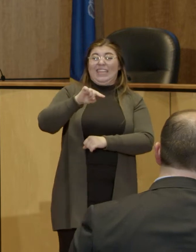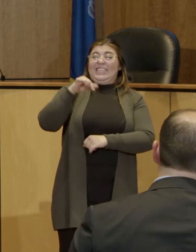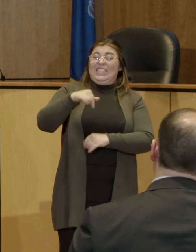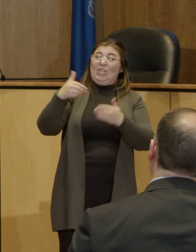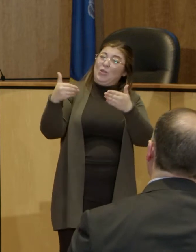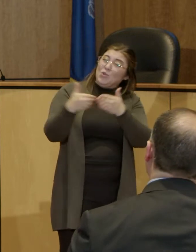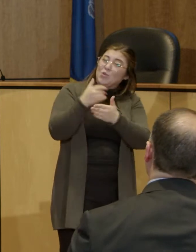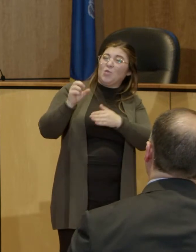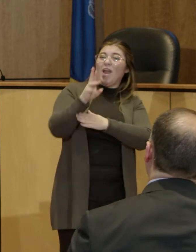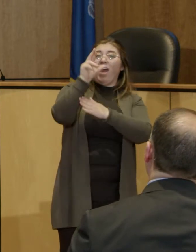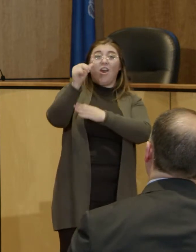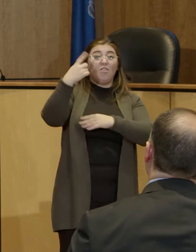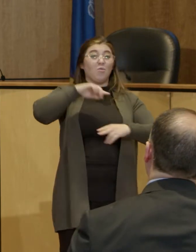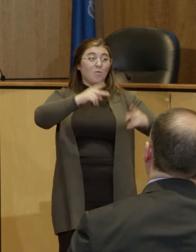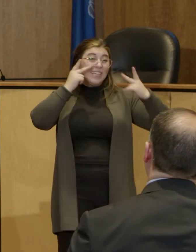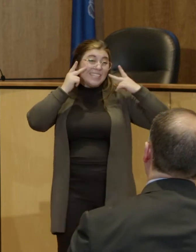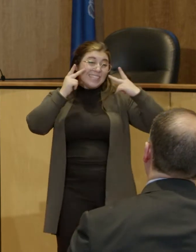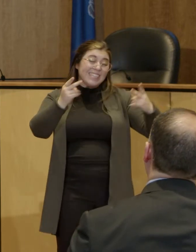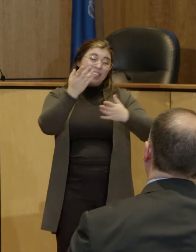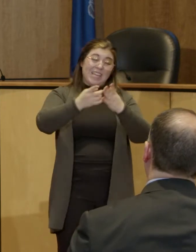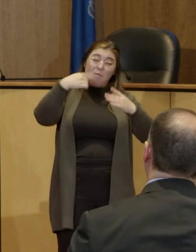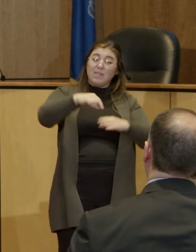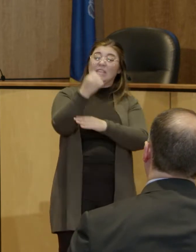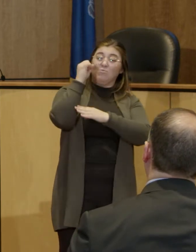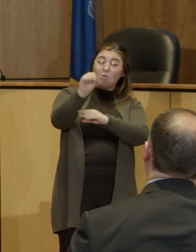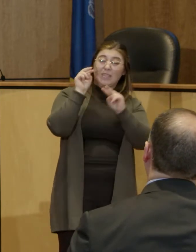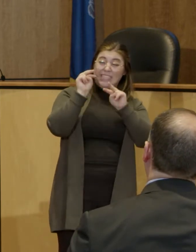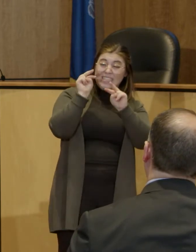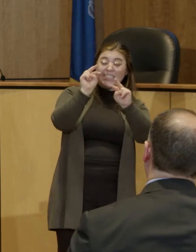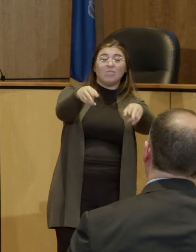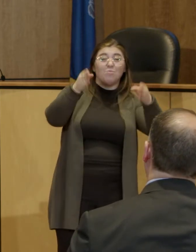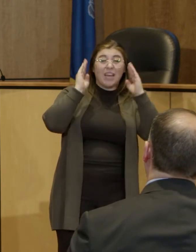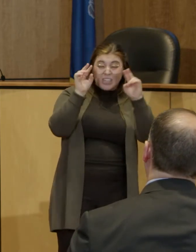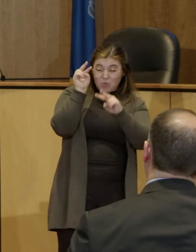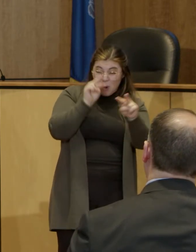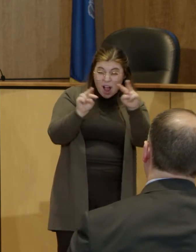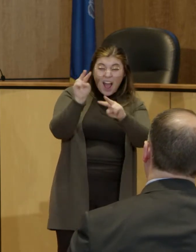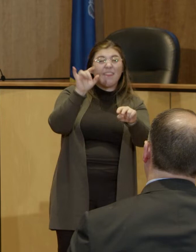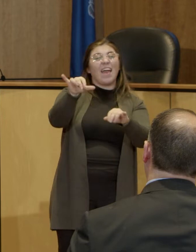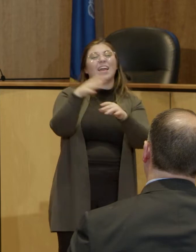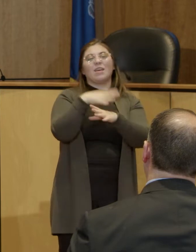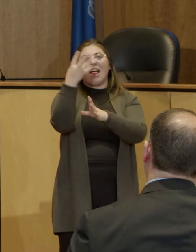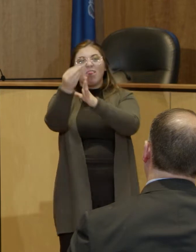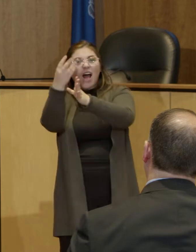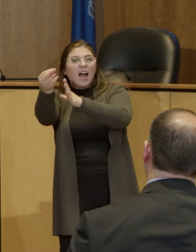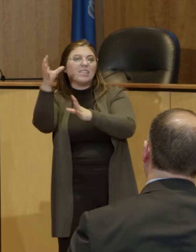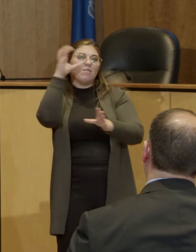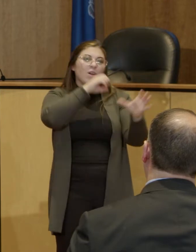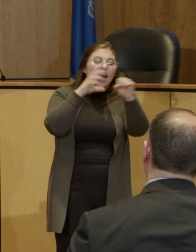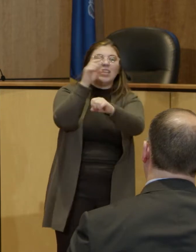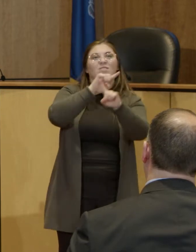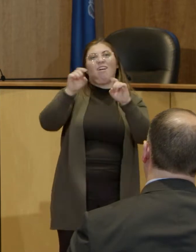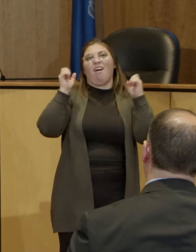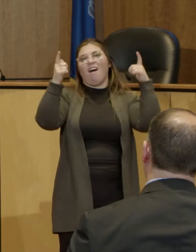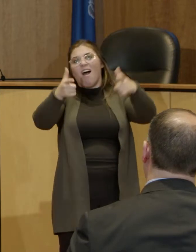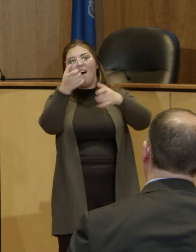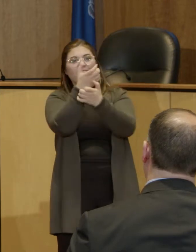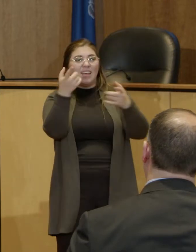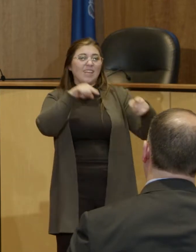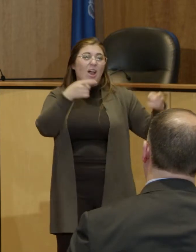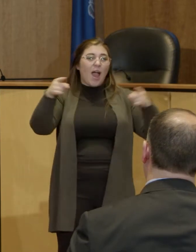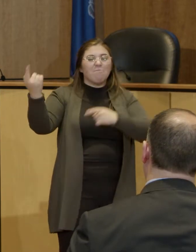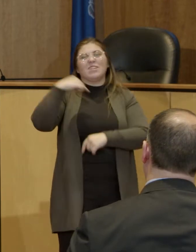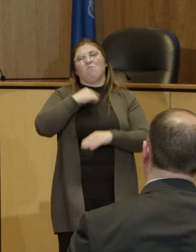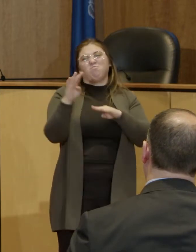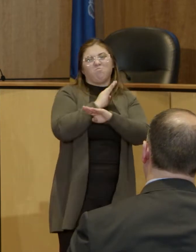new era in which we see some of these movements. So do pay close attention to it. It can get lost in all our